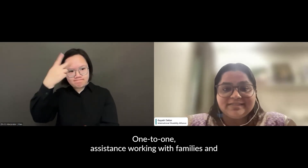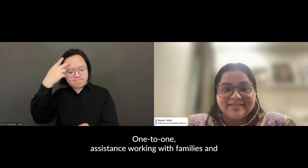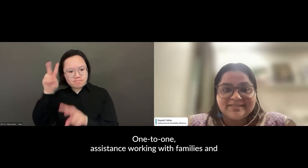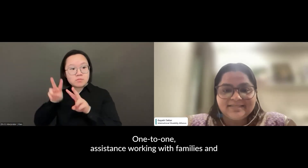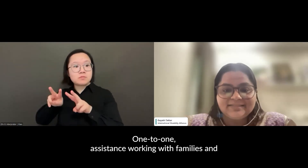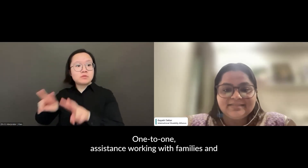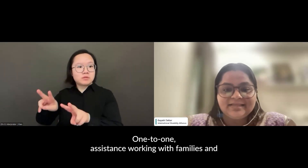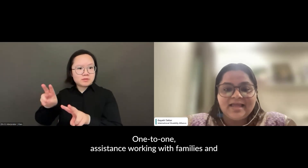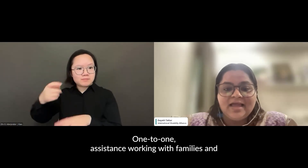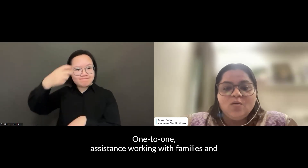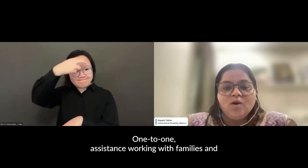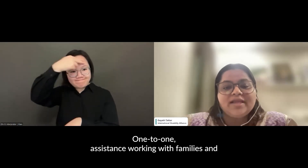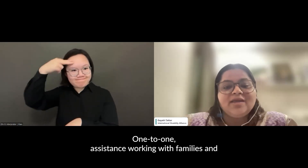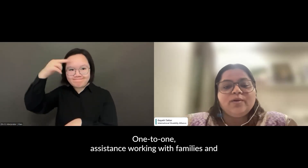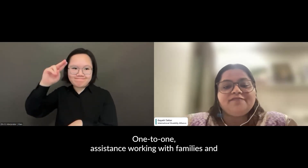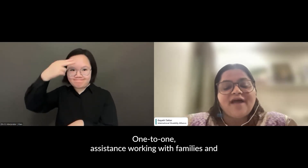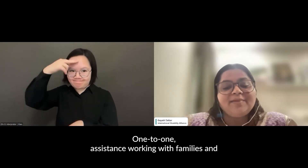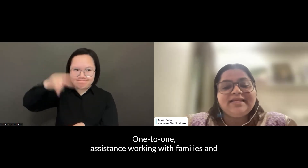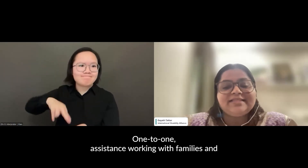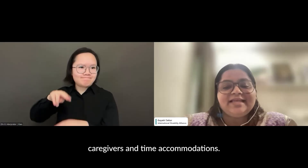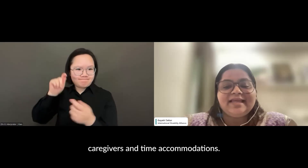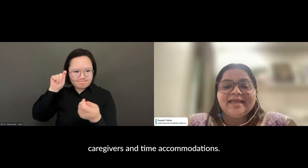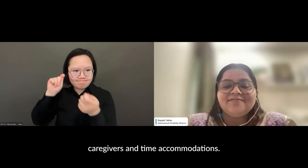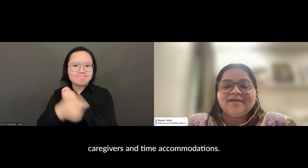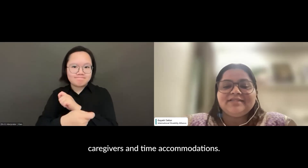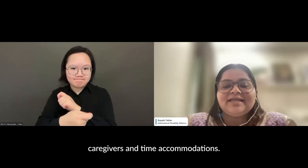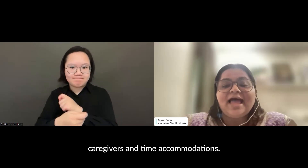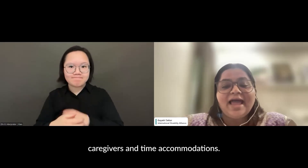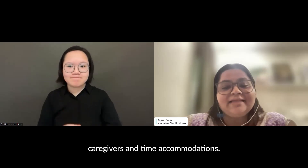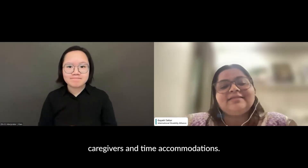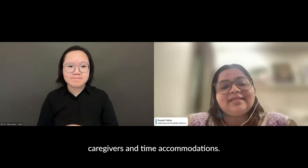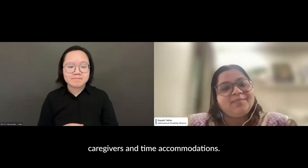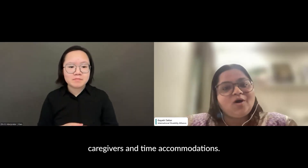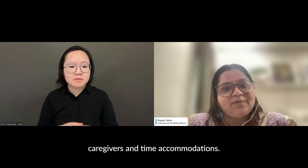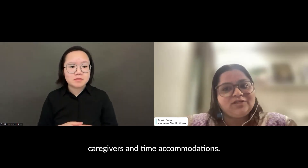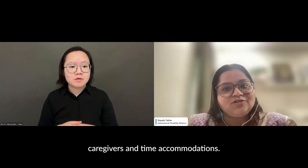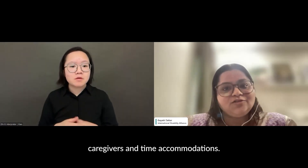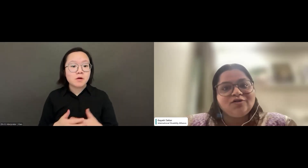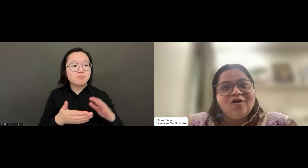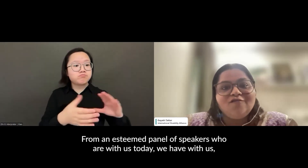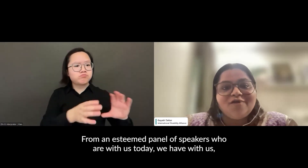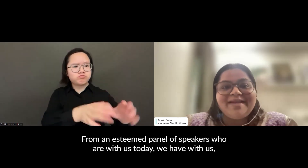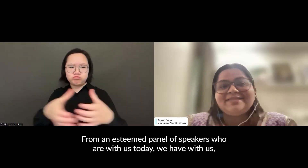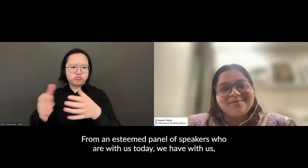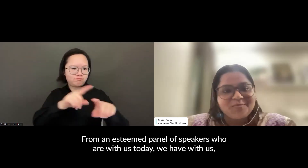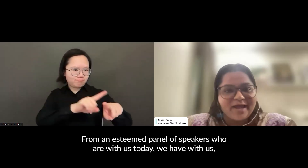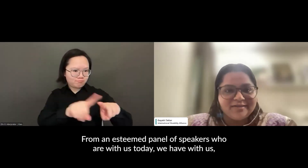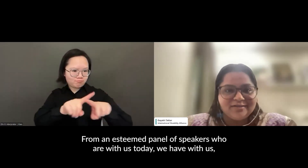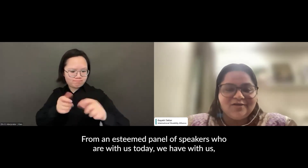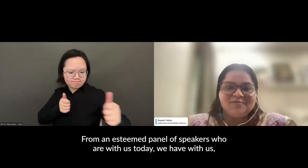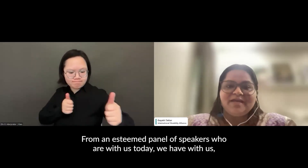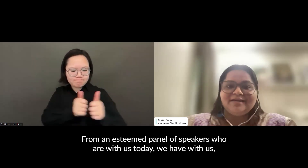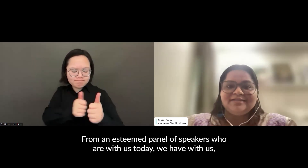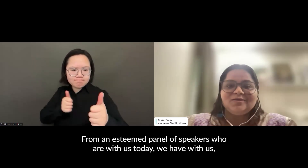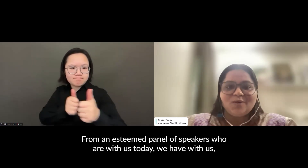one-to-one assistance, working with families and caregivers, and time accommodations from an esteemed panel